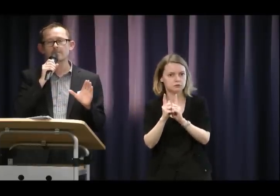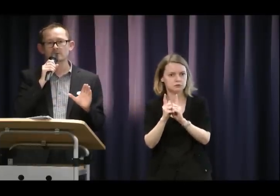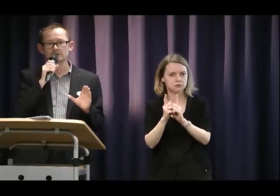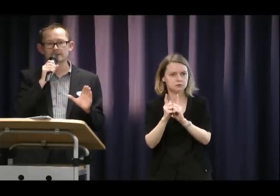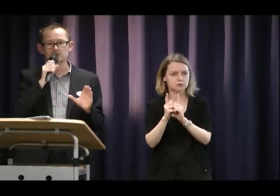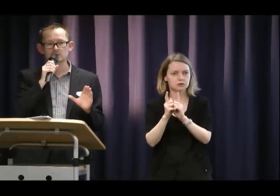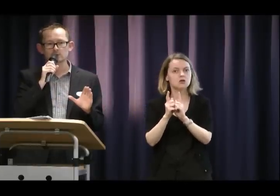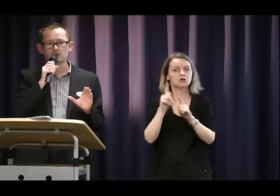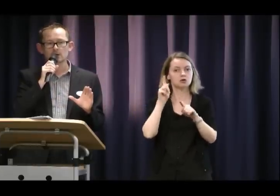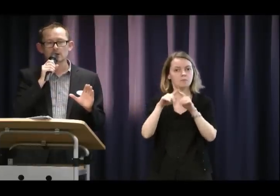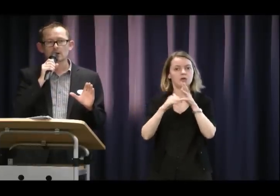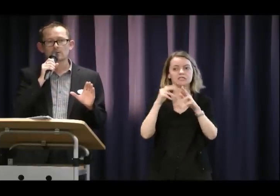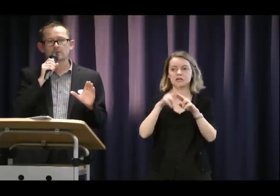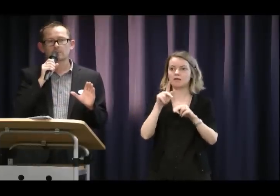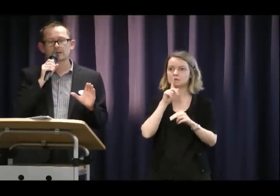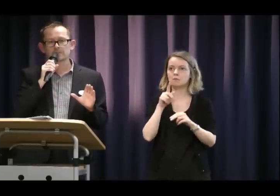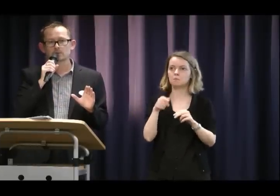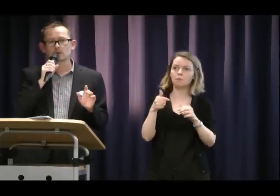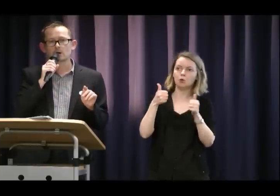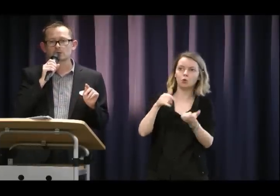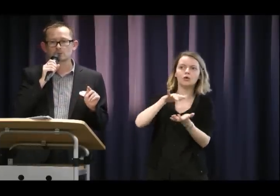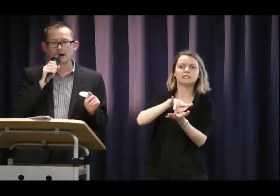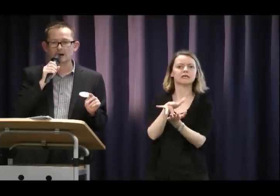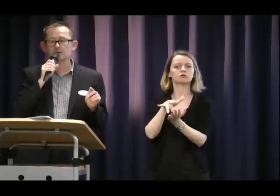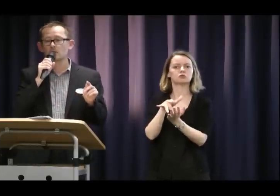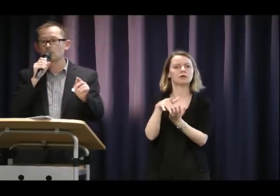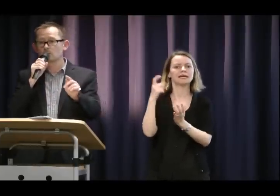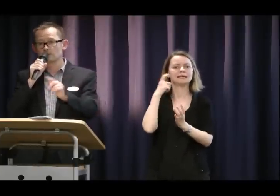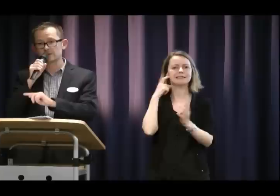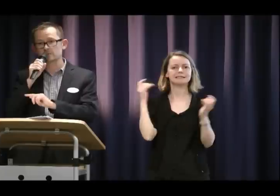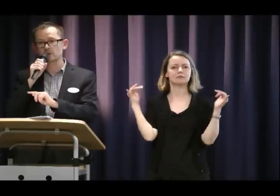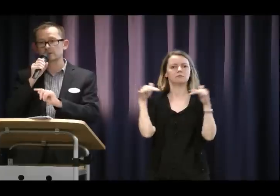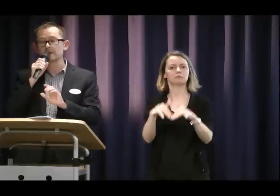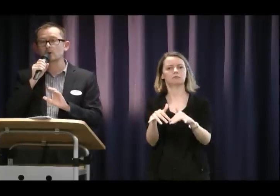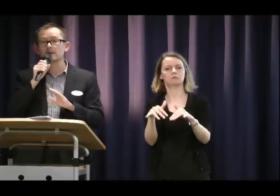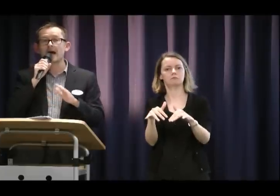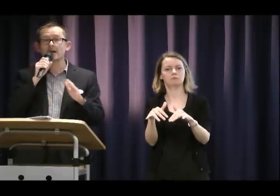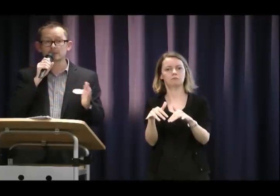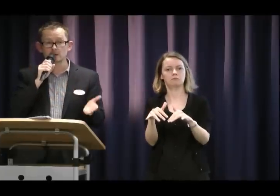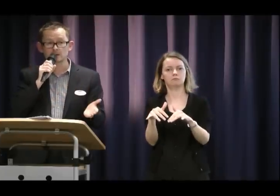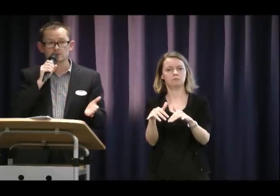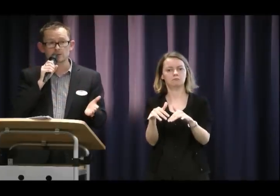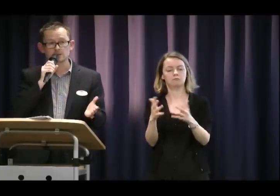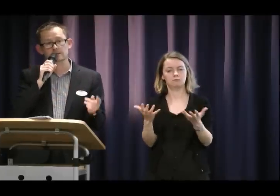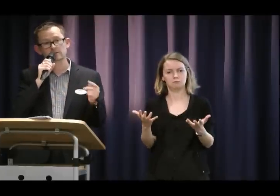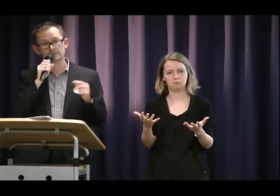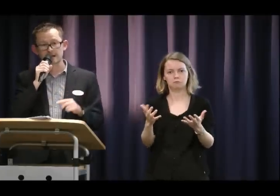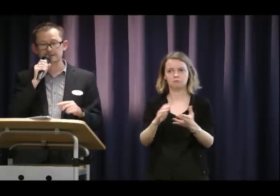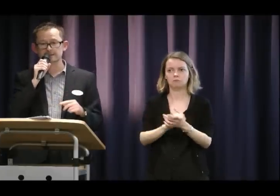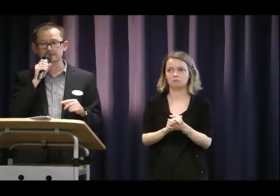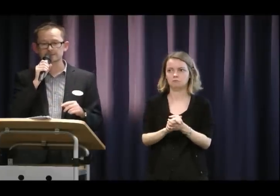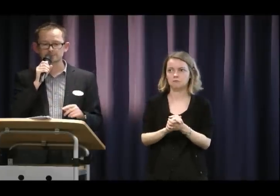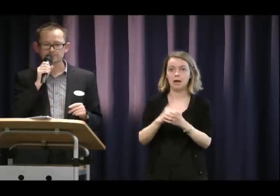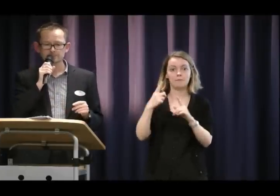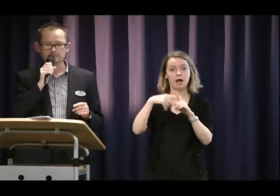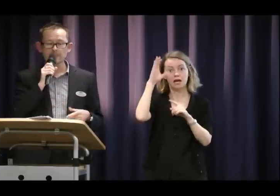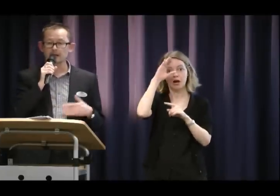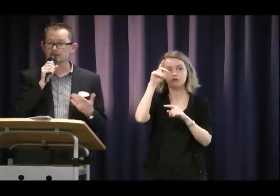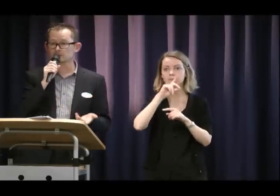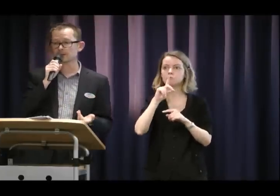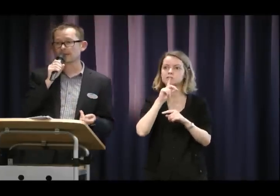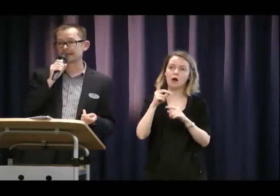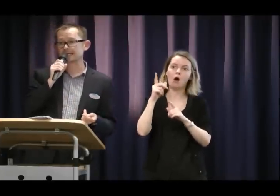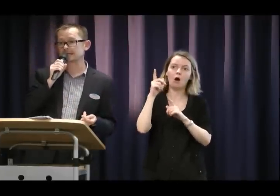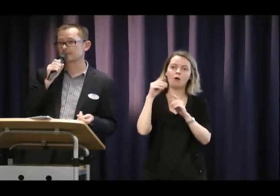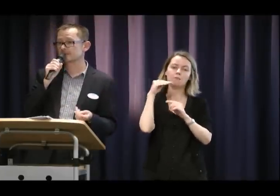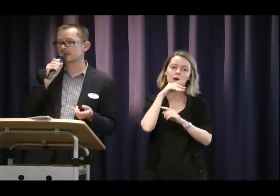areas are the most central for people throughout all of metropolitan Melbourne and beyond into regional areas to access. That